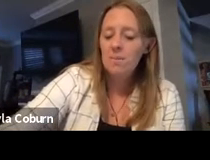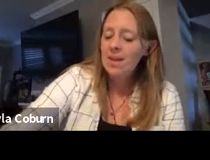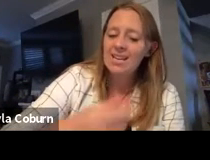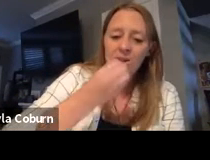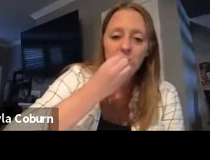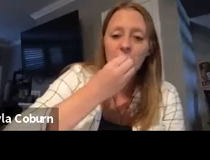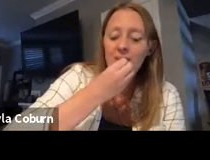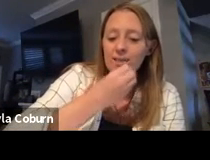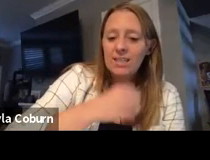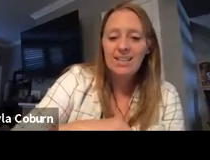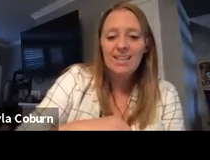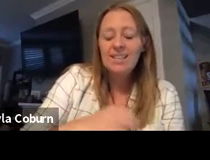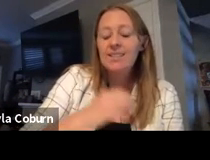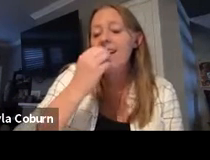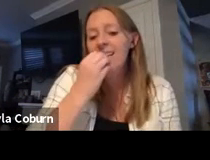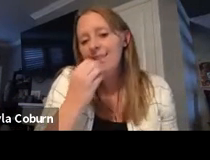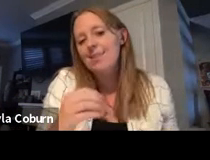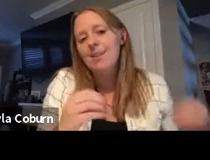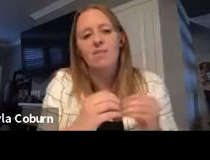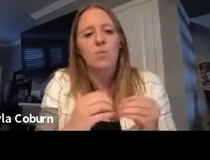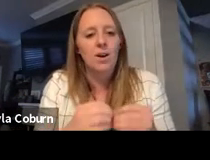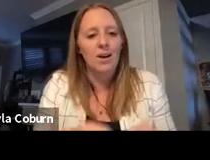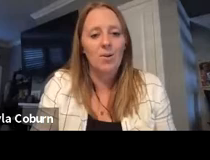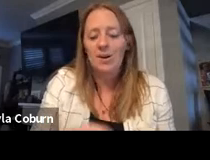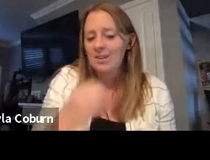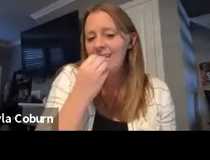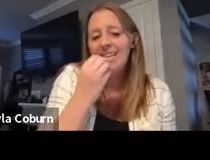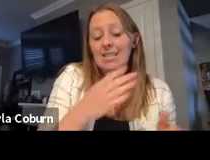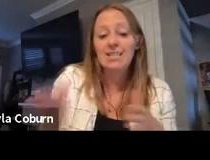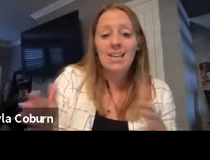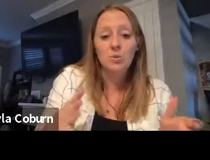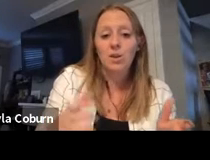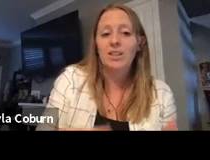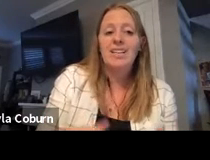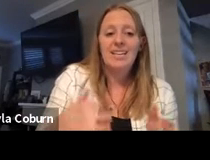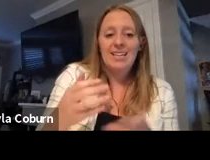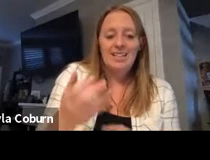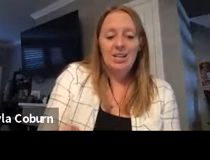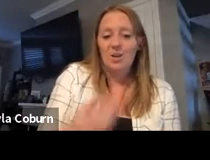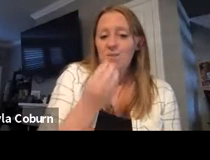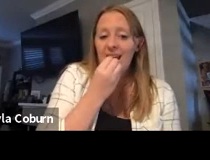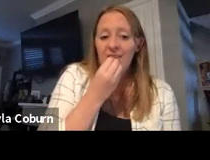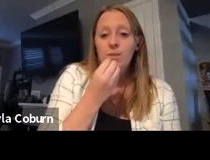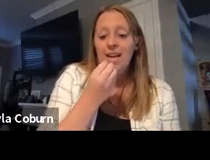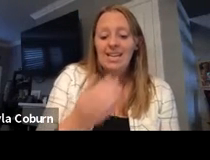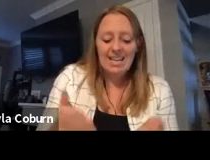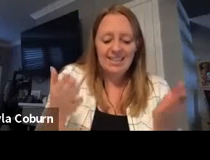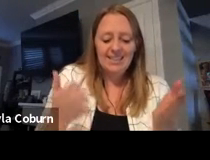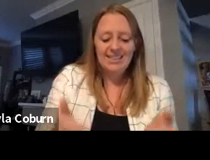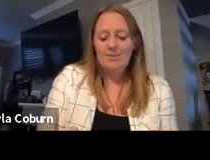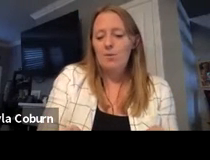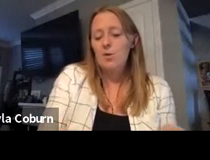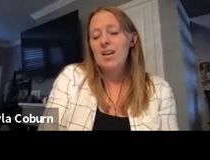or something and you want them to sign eat instead of more, or eat into the schedule, have them sign